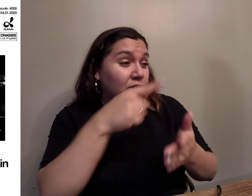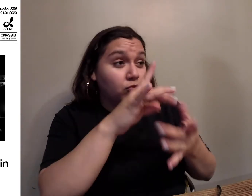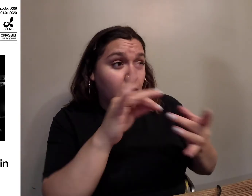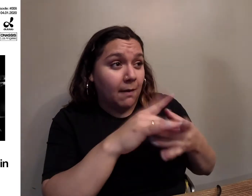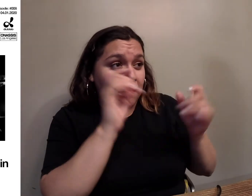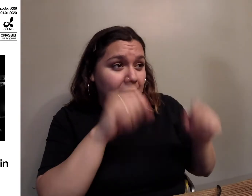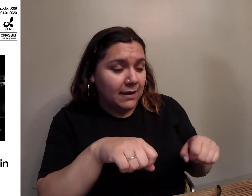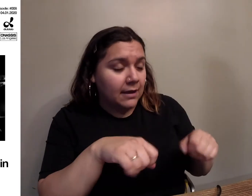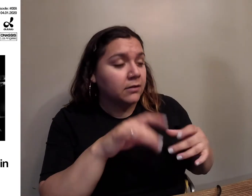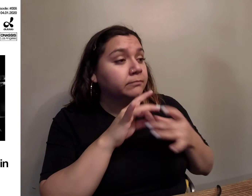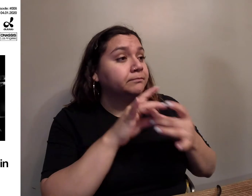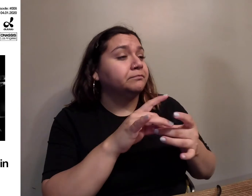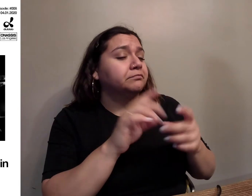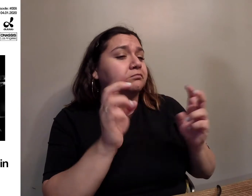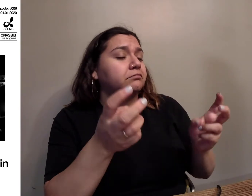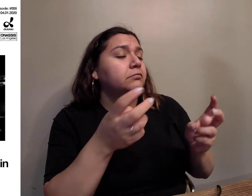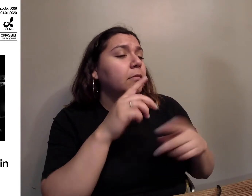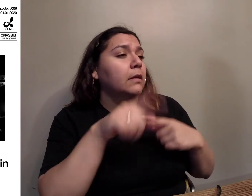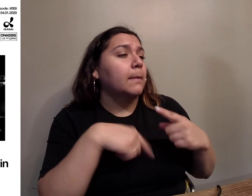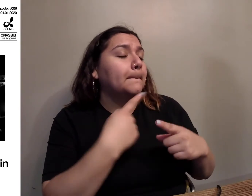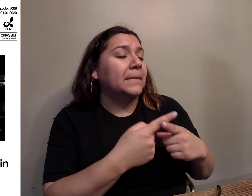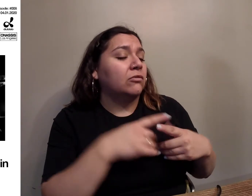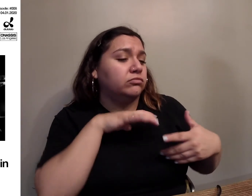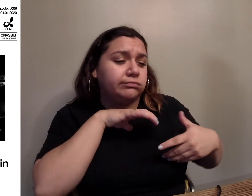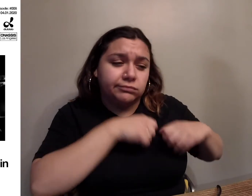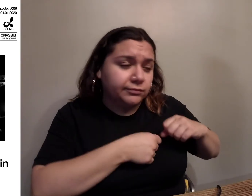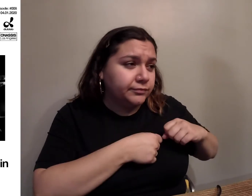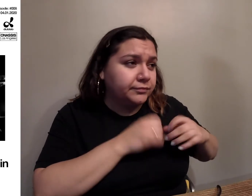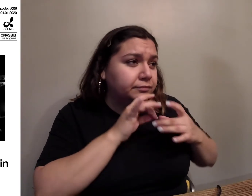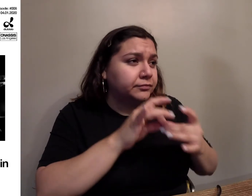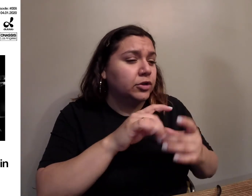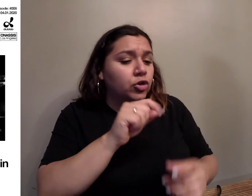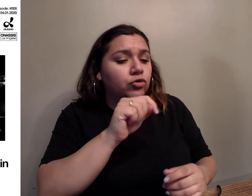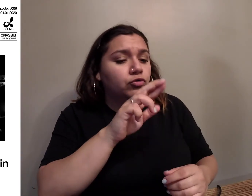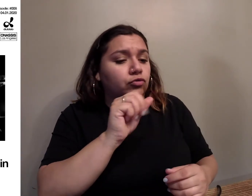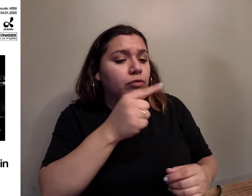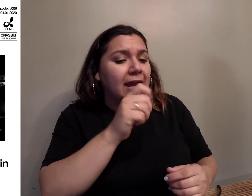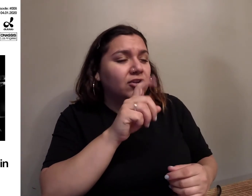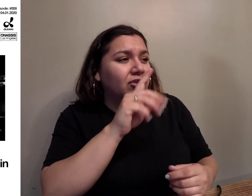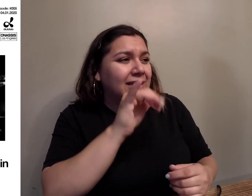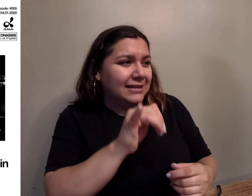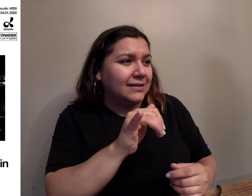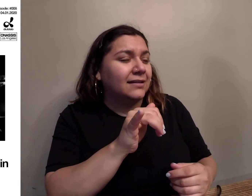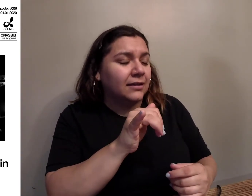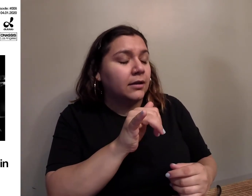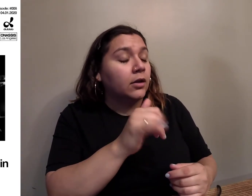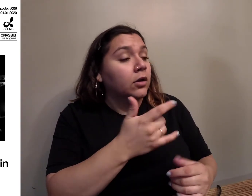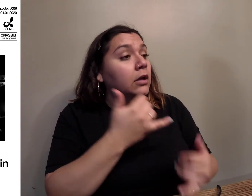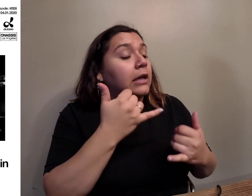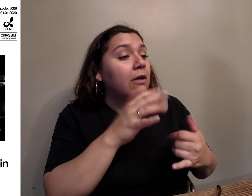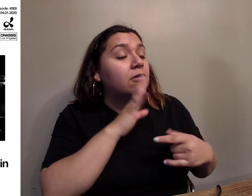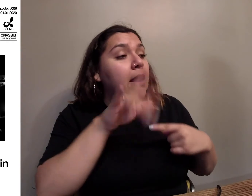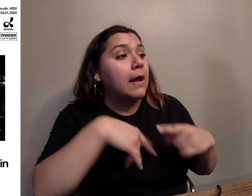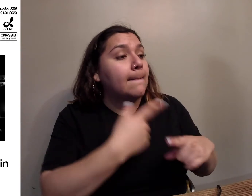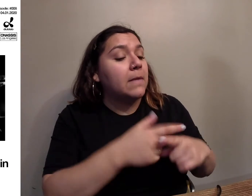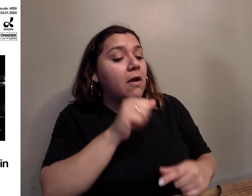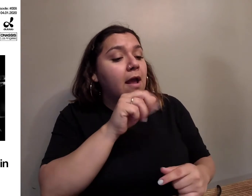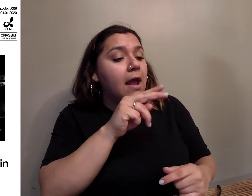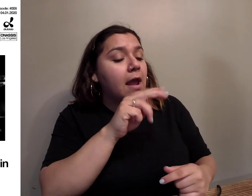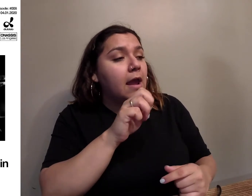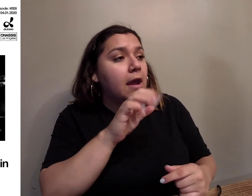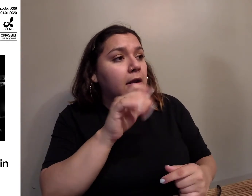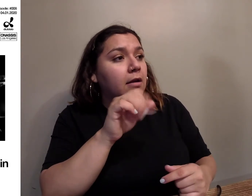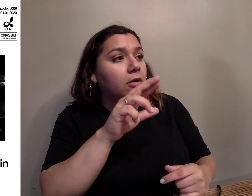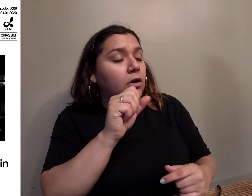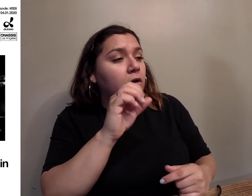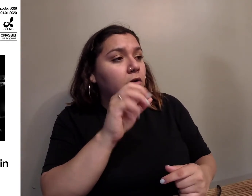the devastating nature of tragedy, and we are invoking Anne Carson here. In a